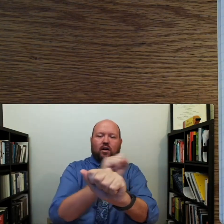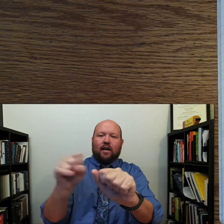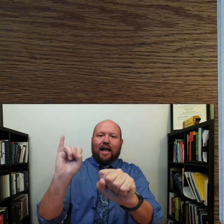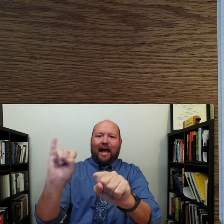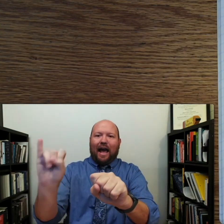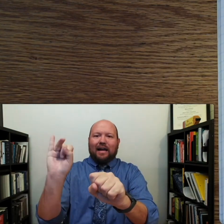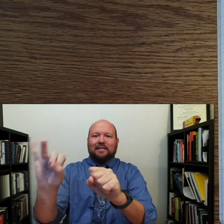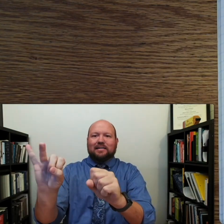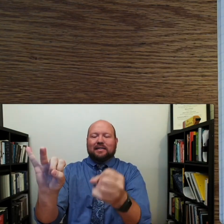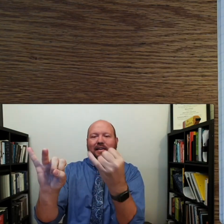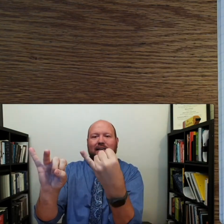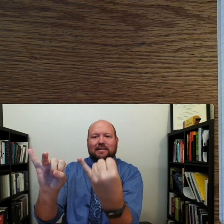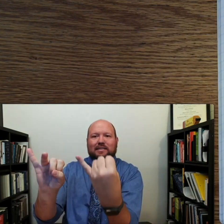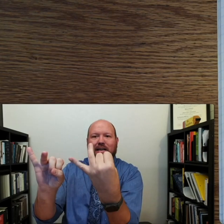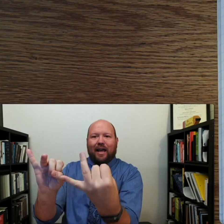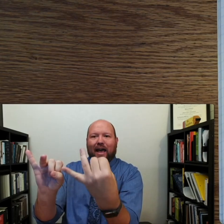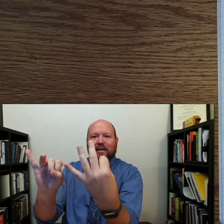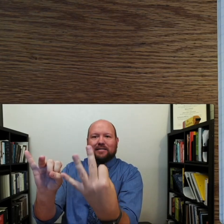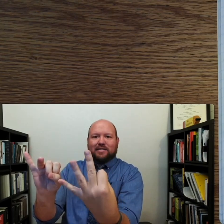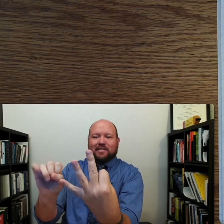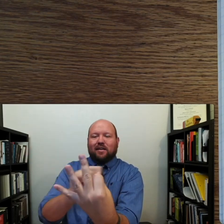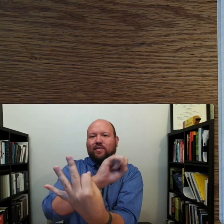Ancestor.